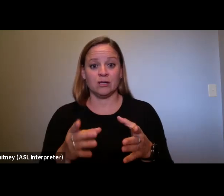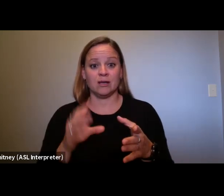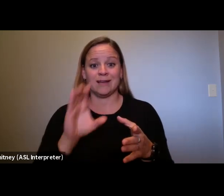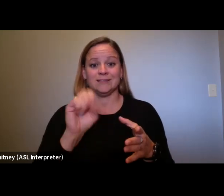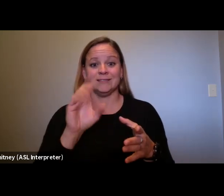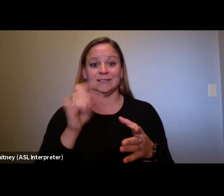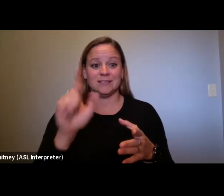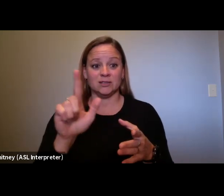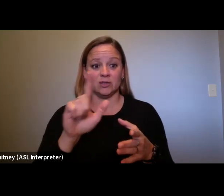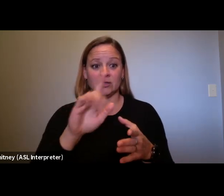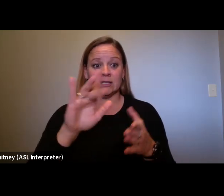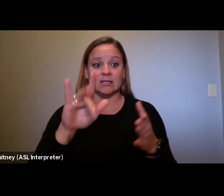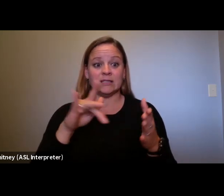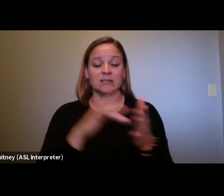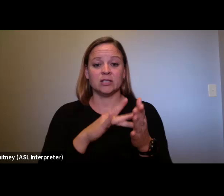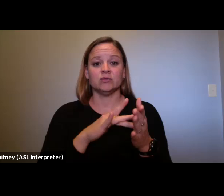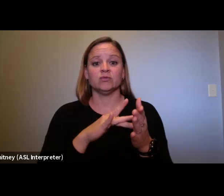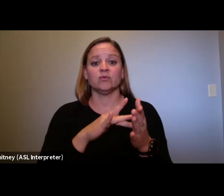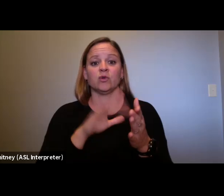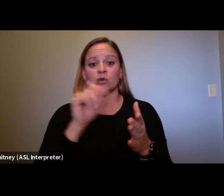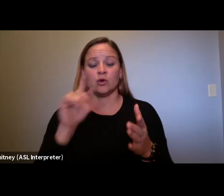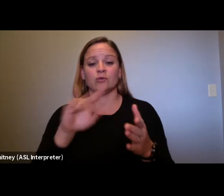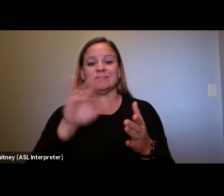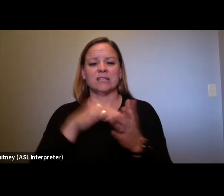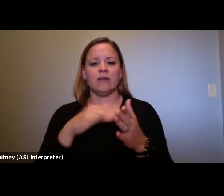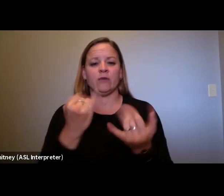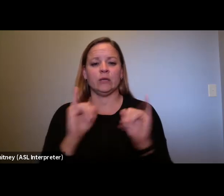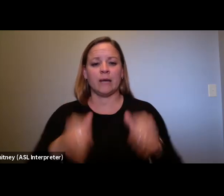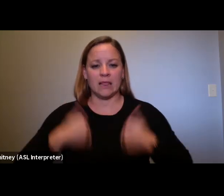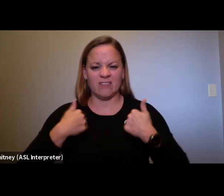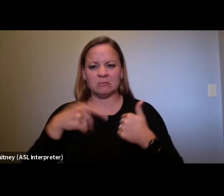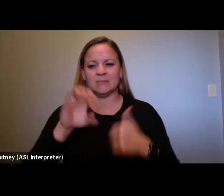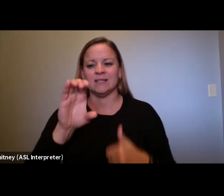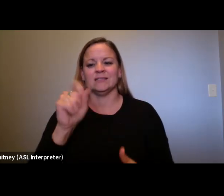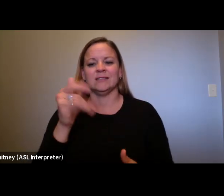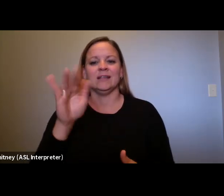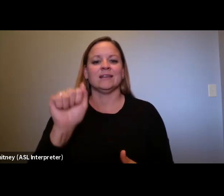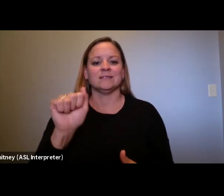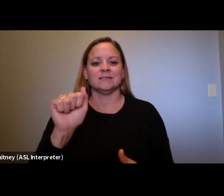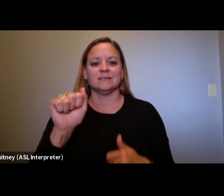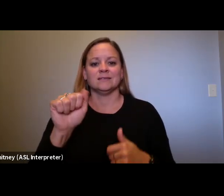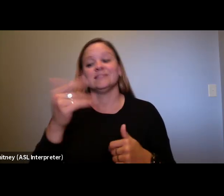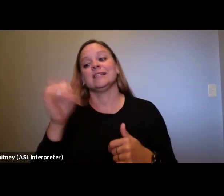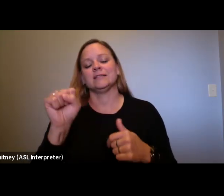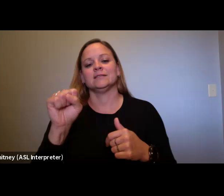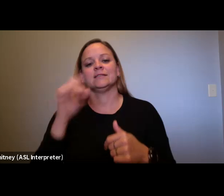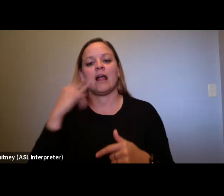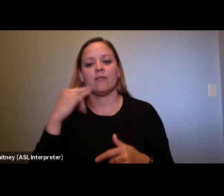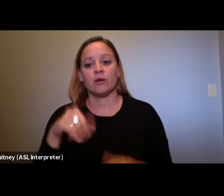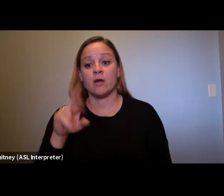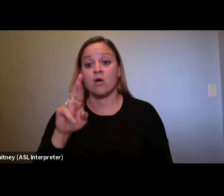CIL, Central Coast Center for Independent Living in and around Salinas, California. And Robbie